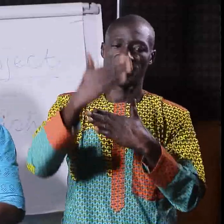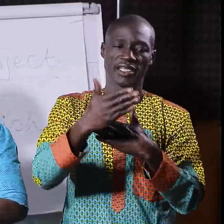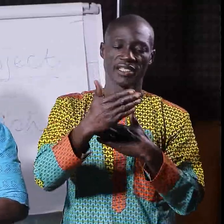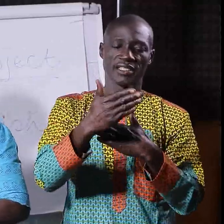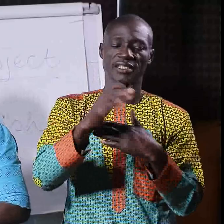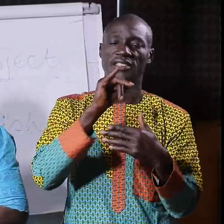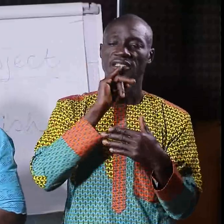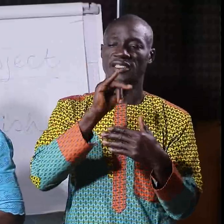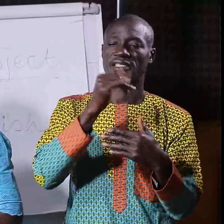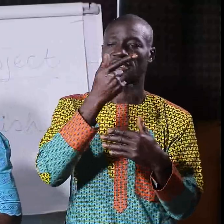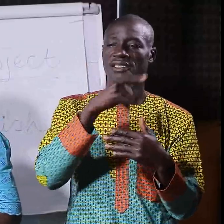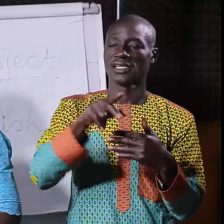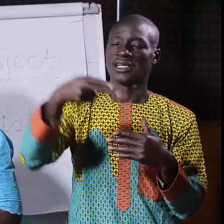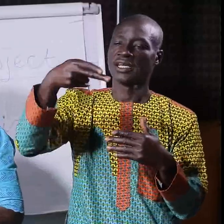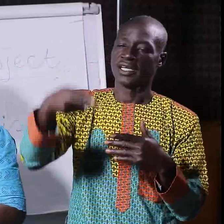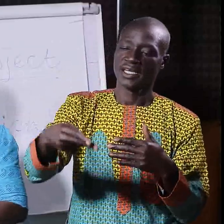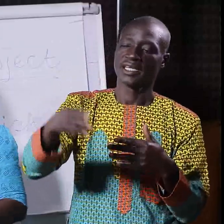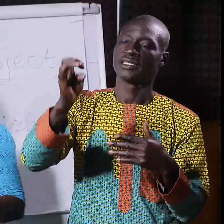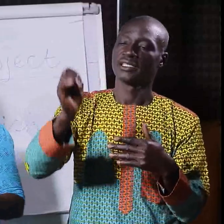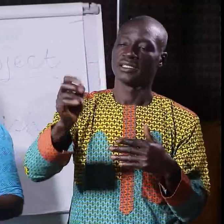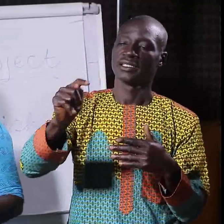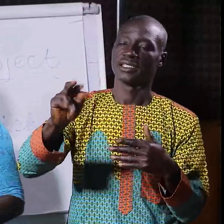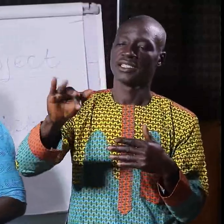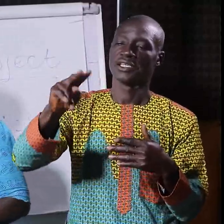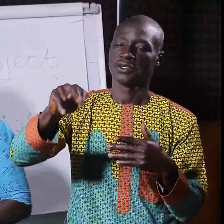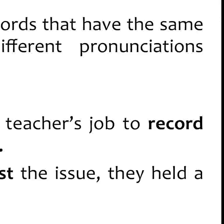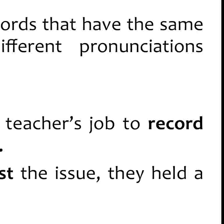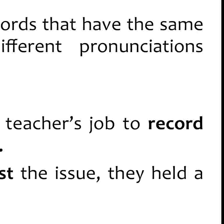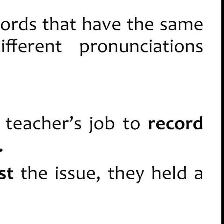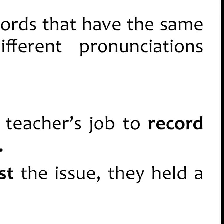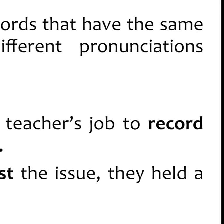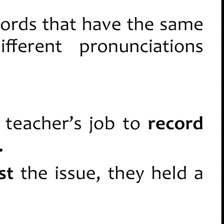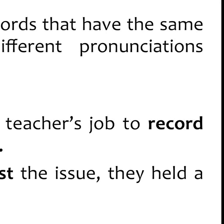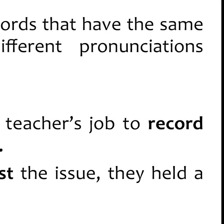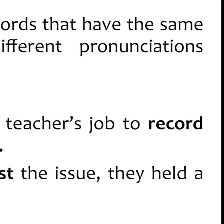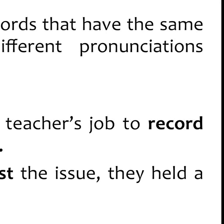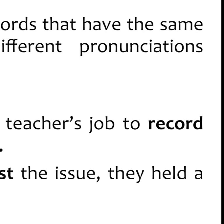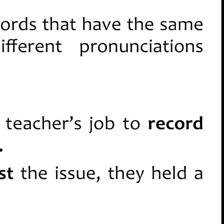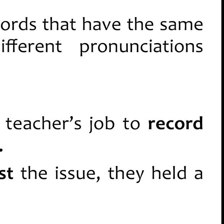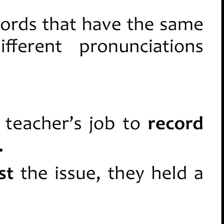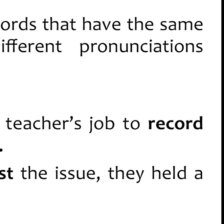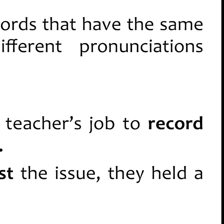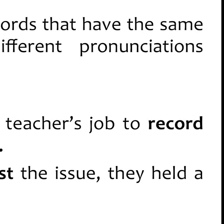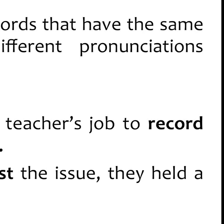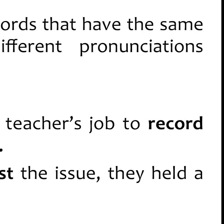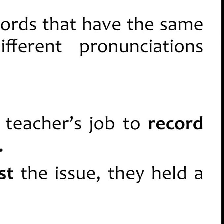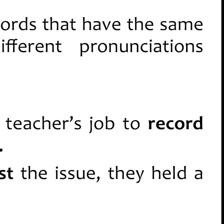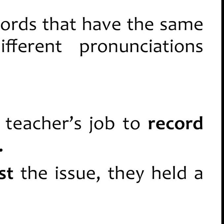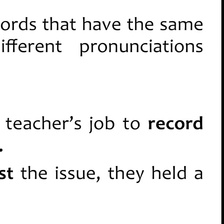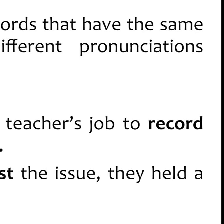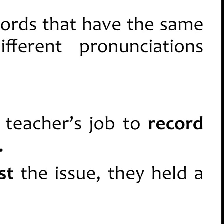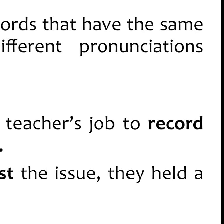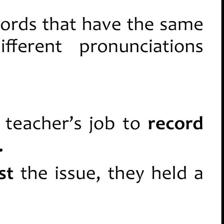is the heteronyms. What are heteronyms? Heteronyms are words that have the same